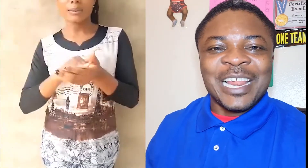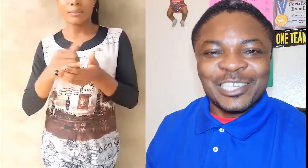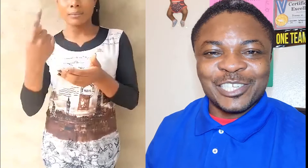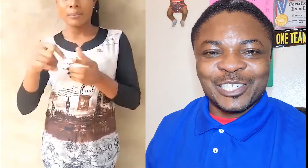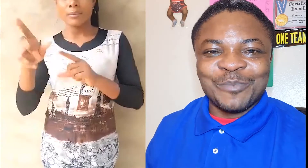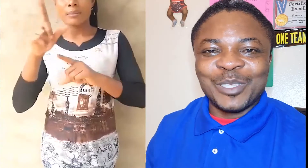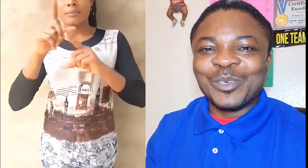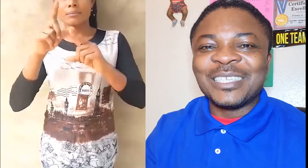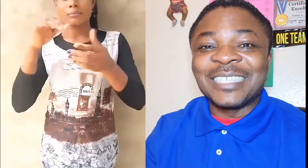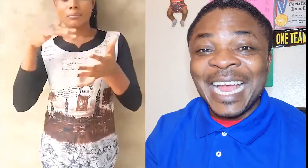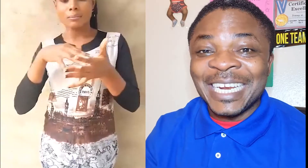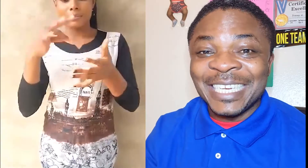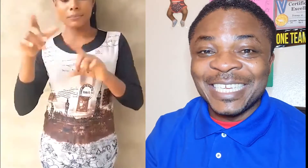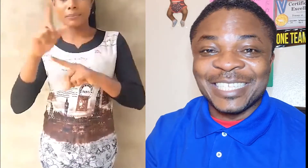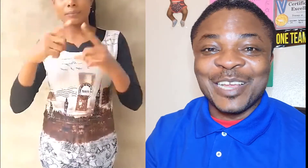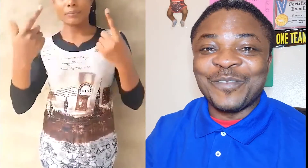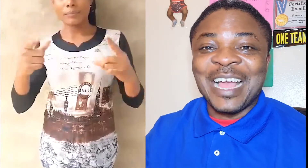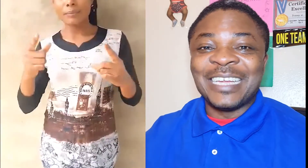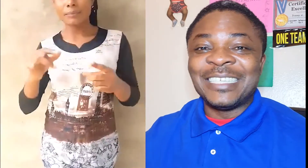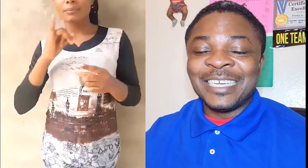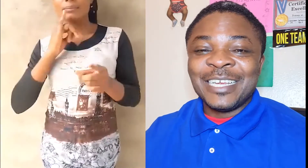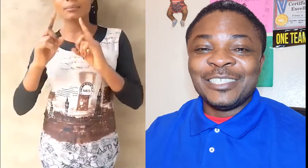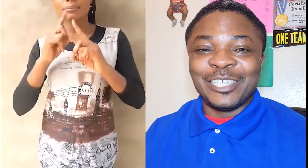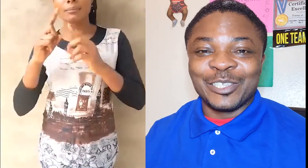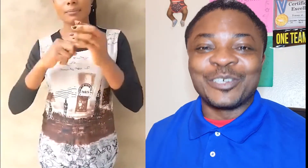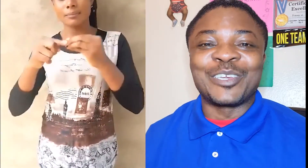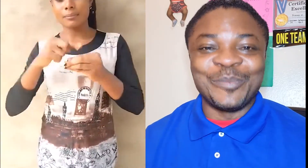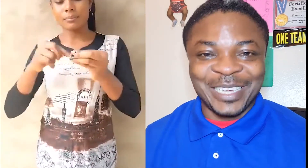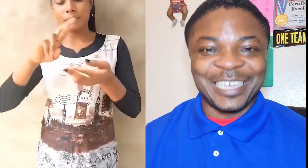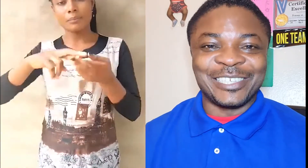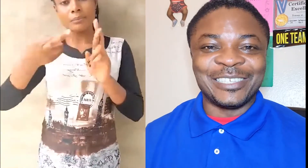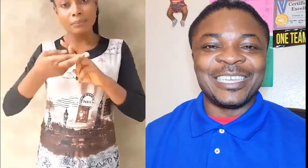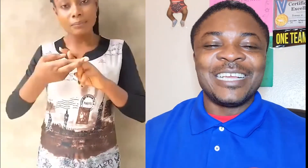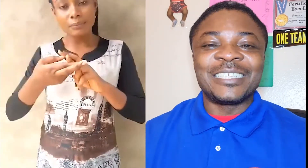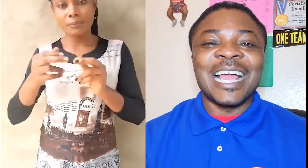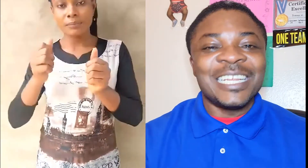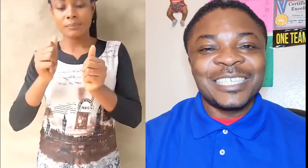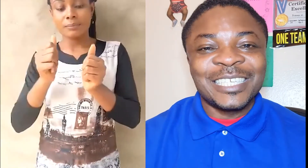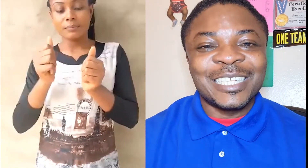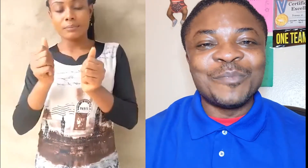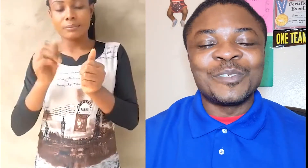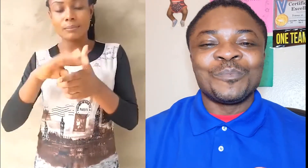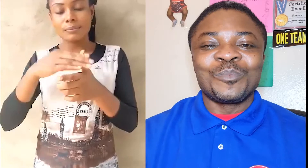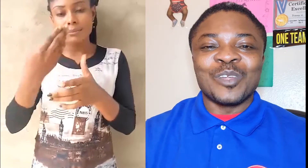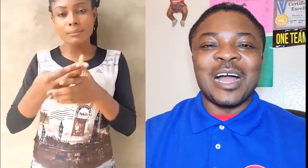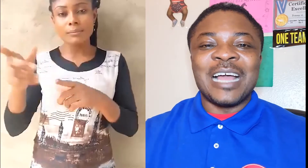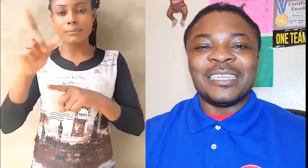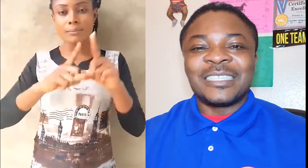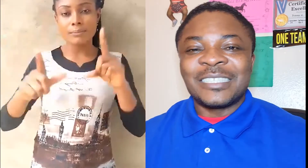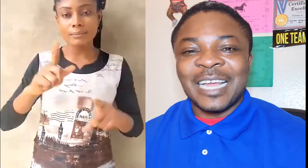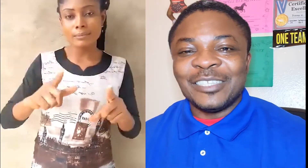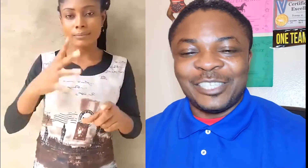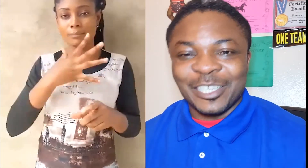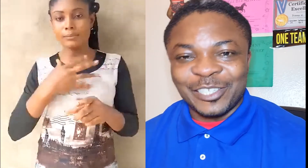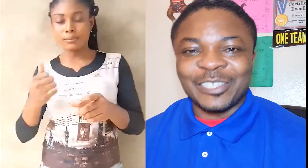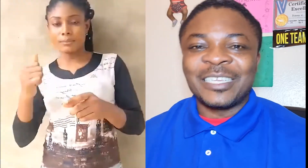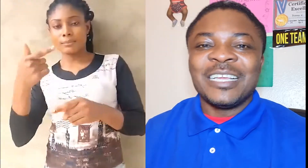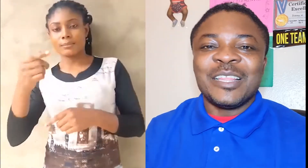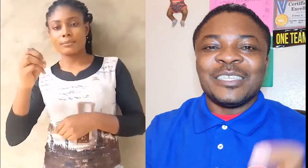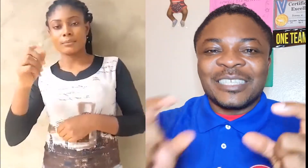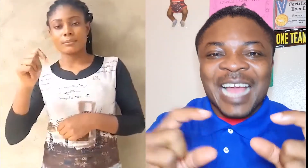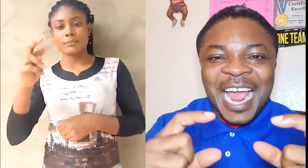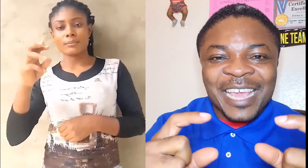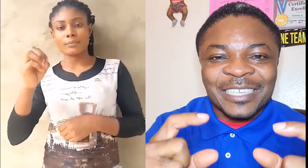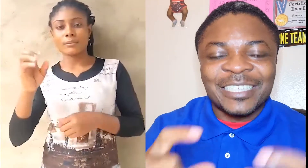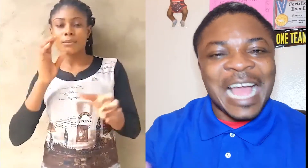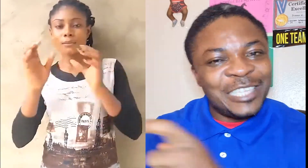the relationship between signing itself and gestural communications, signing systems and gestures,